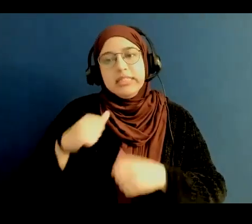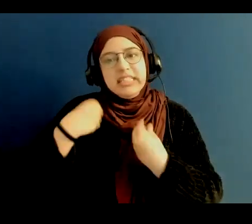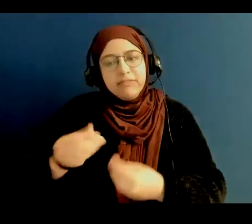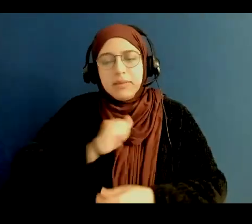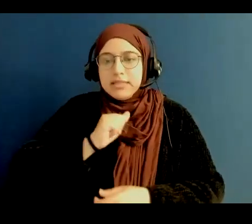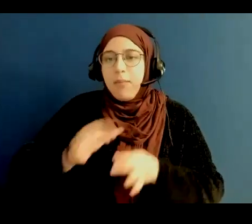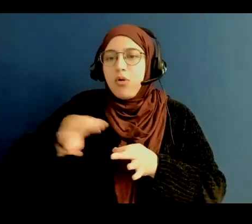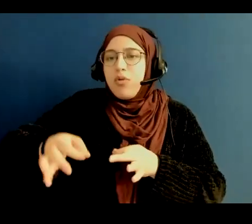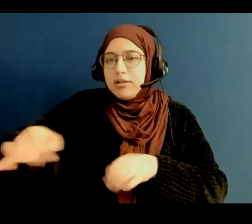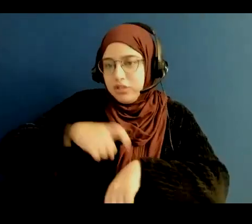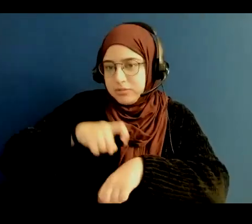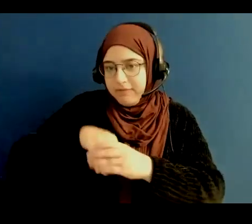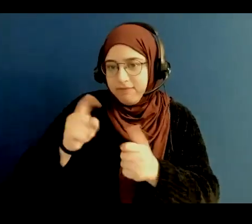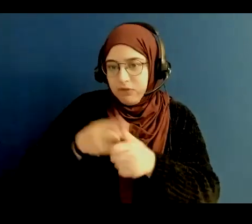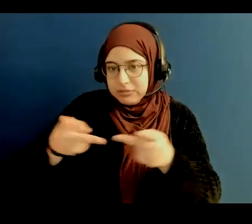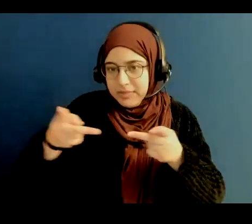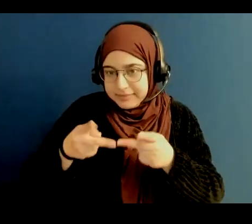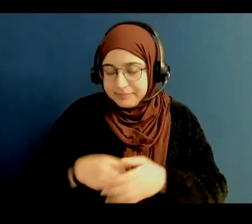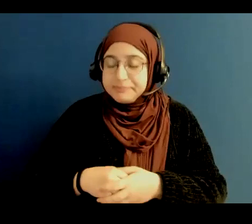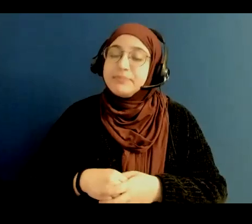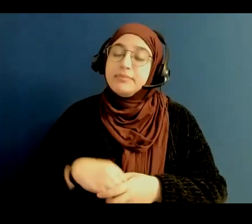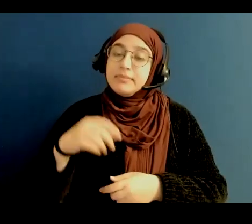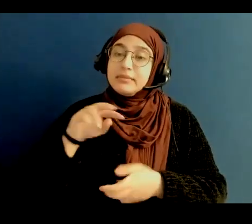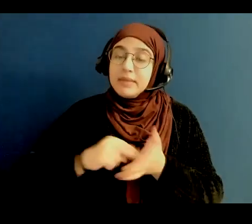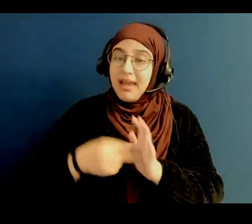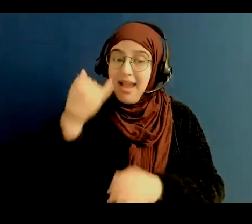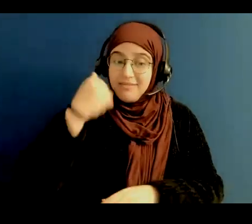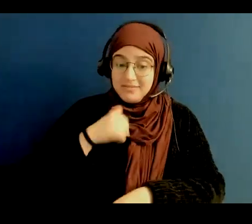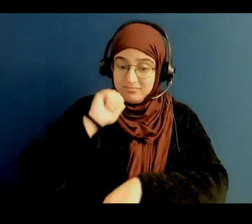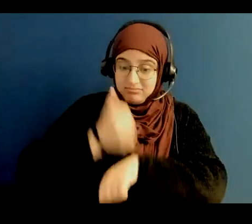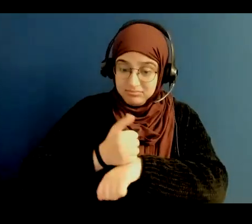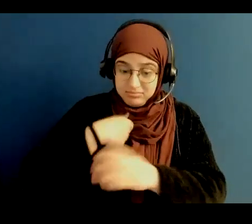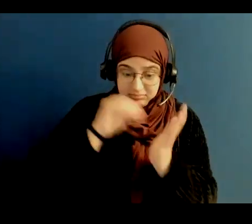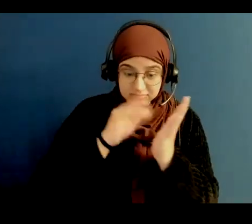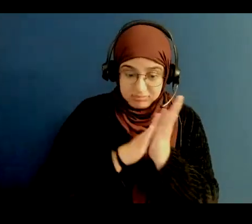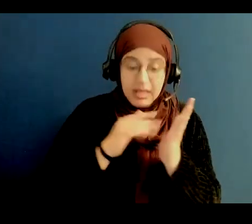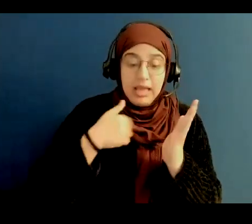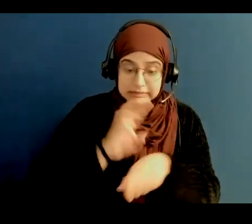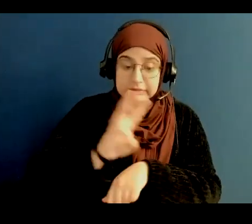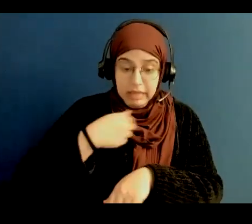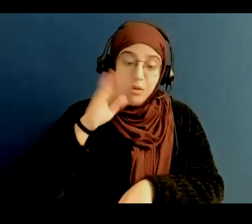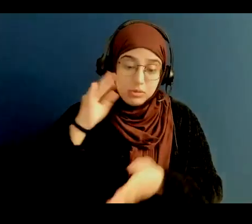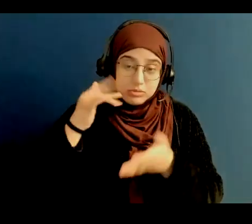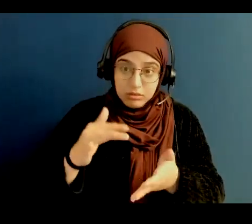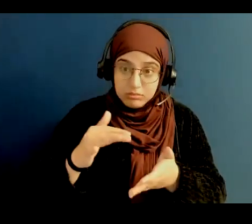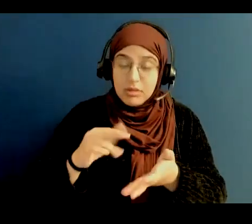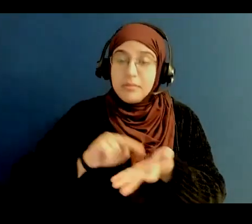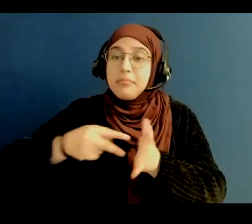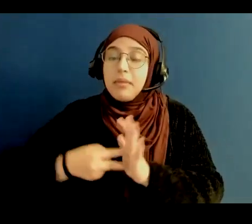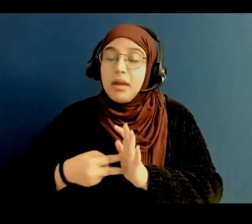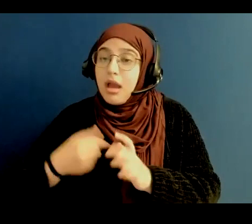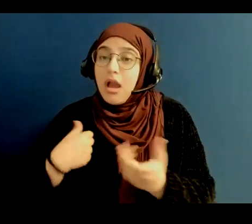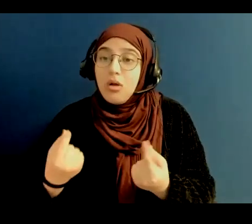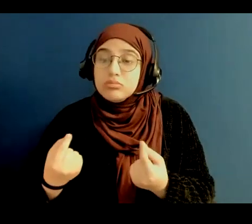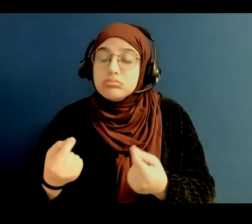I say to myself I'm going to study at 6, then I'm probably going to sit down on my desk here half an hour earlier and watch